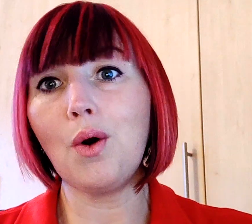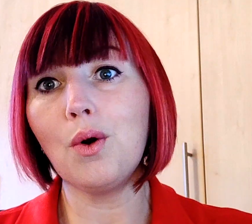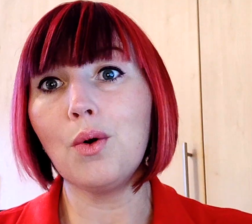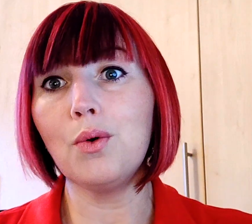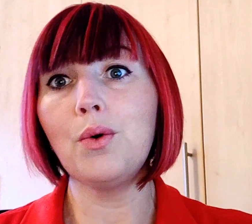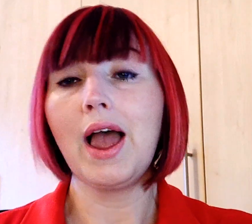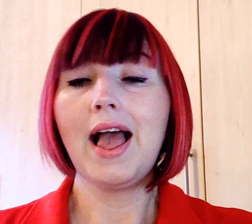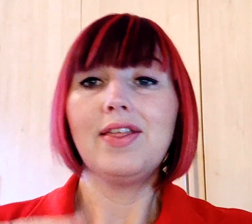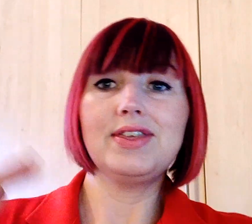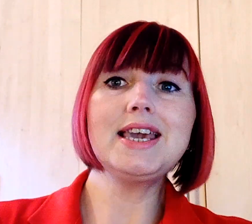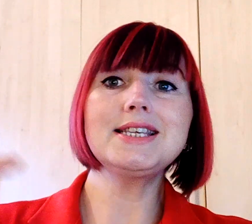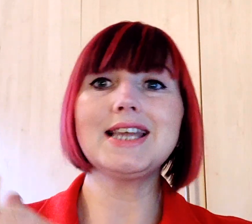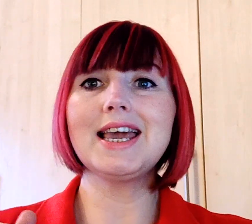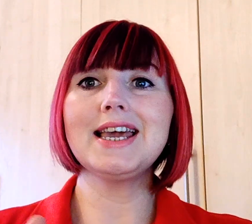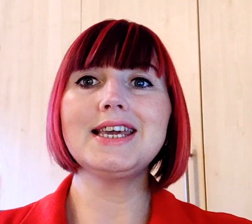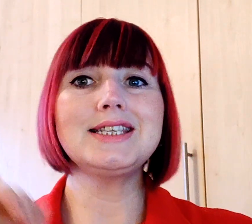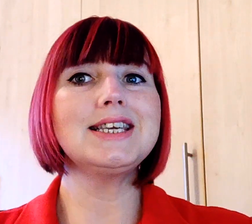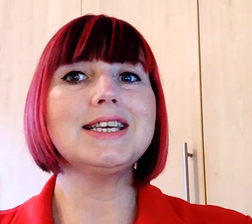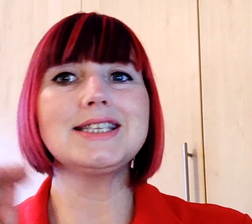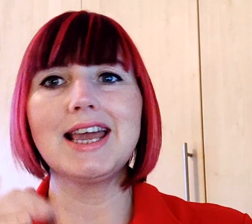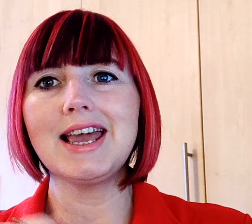oh, I know, these